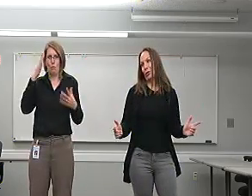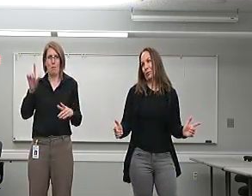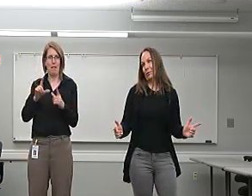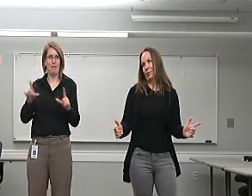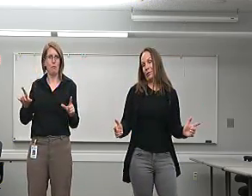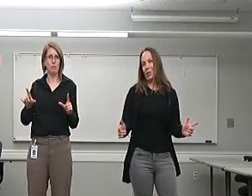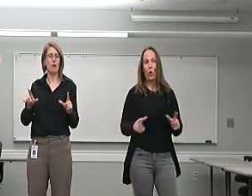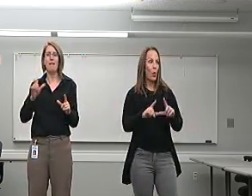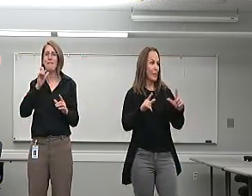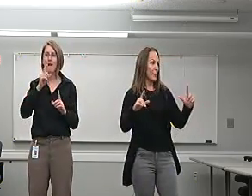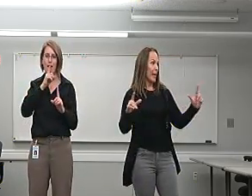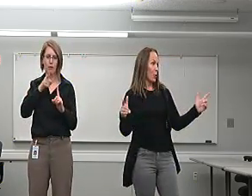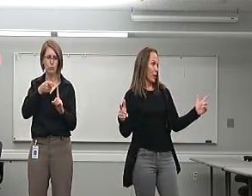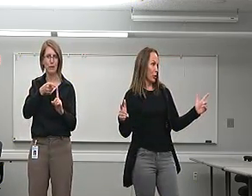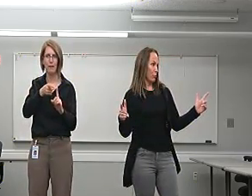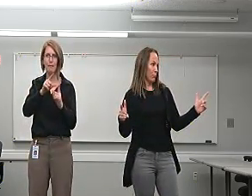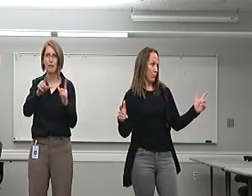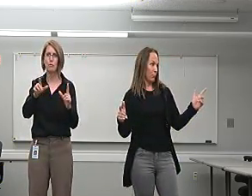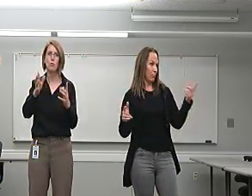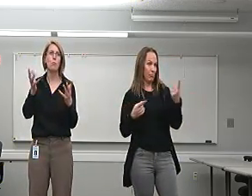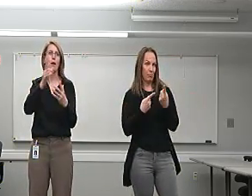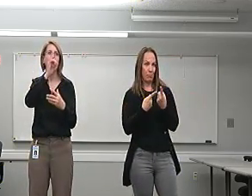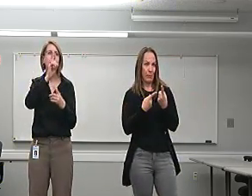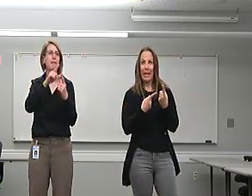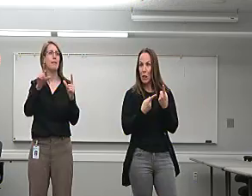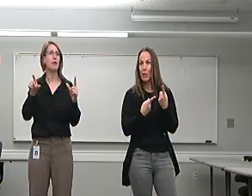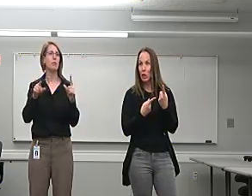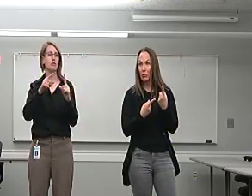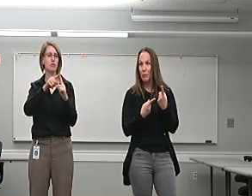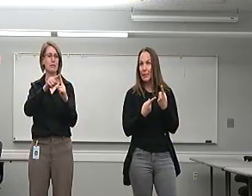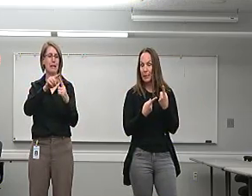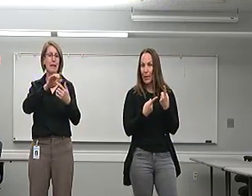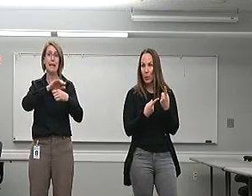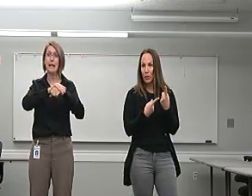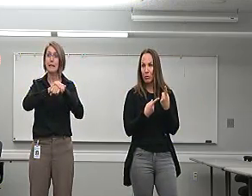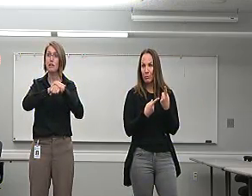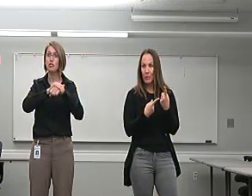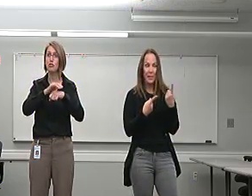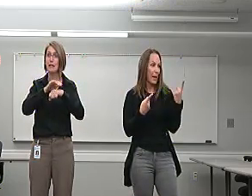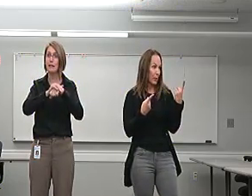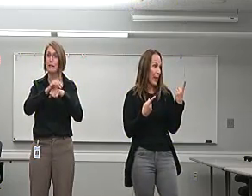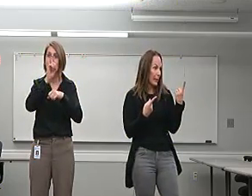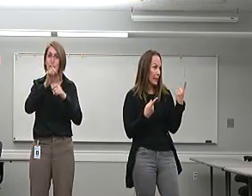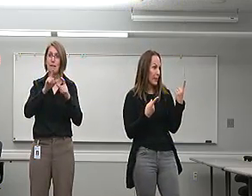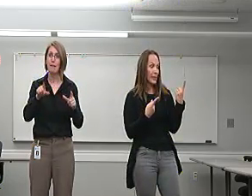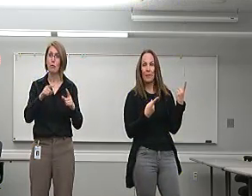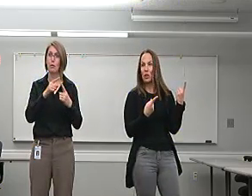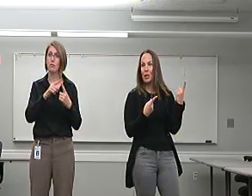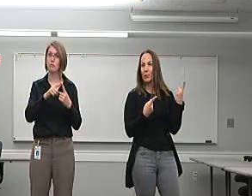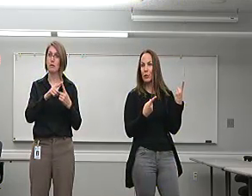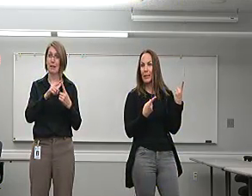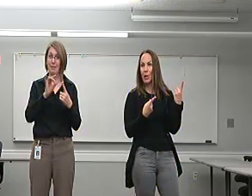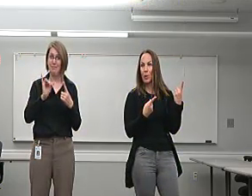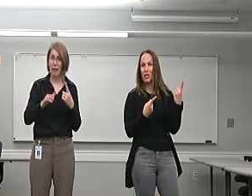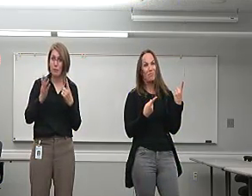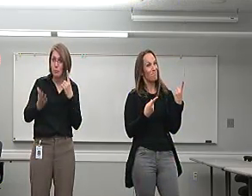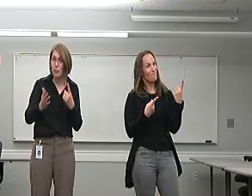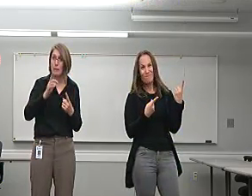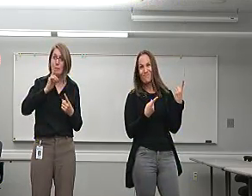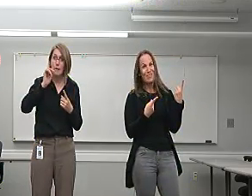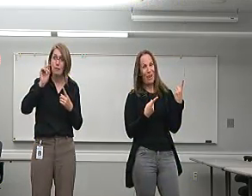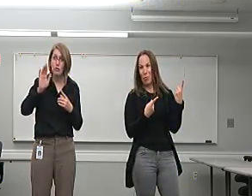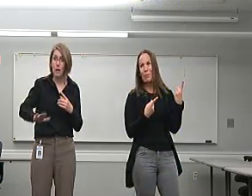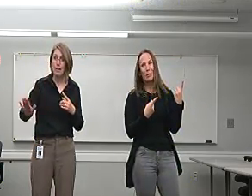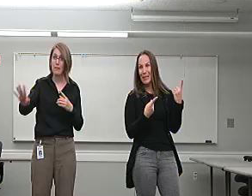what's a language? English is a language. Is that likely to be a deaf child's first language? Probably